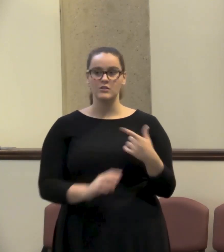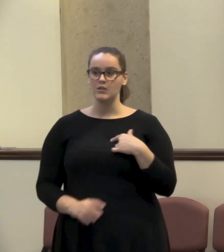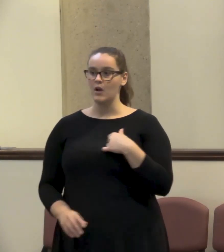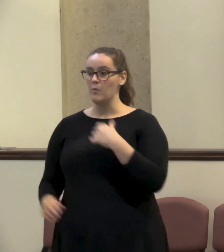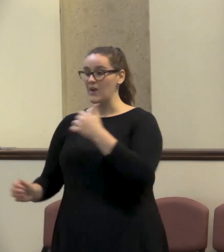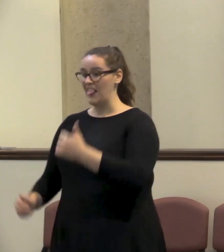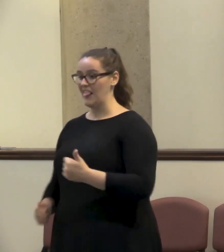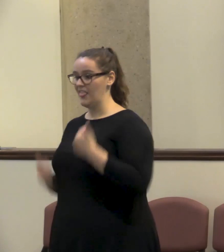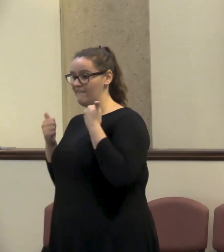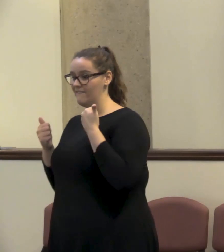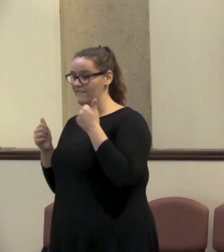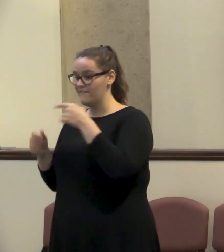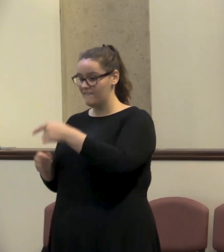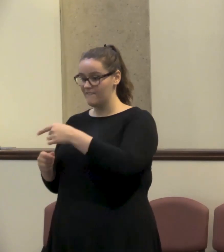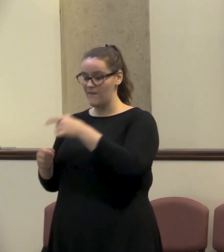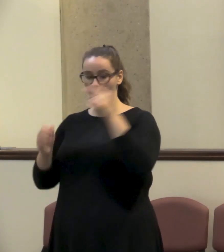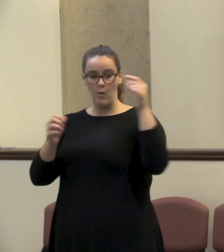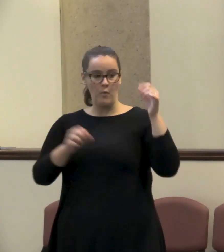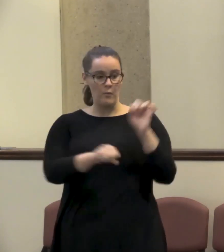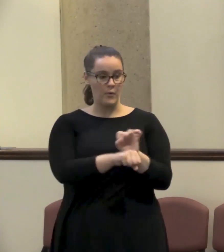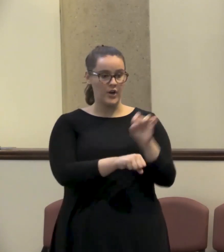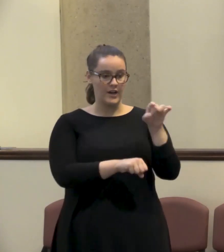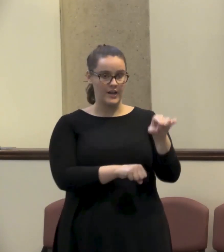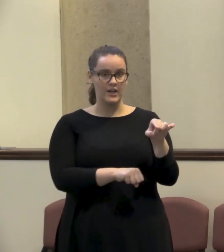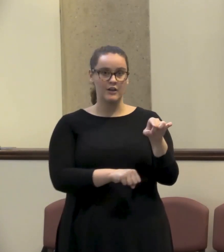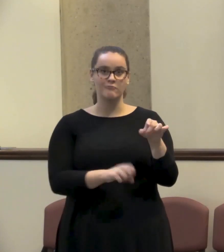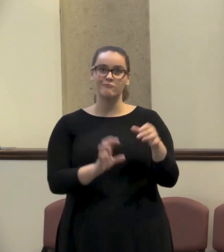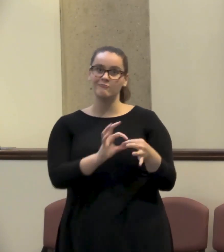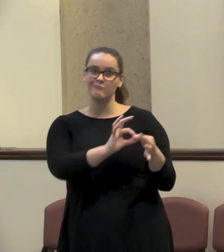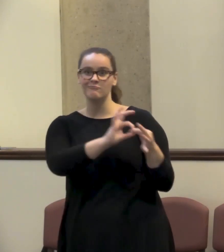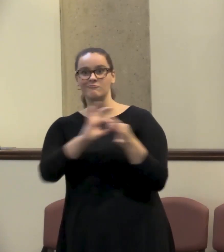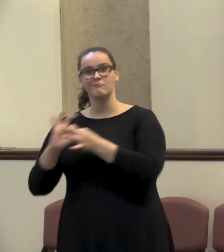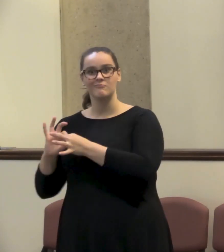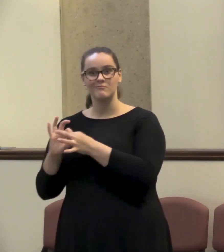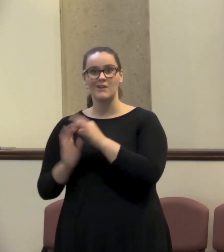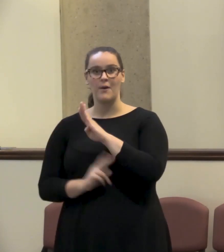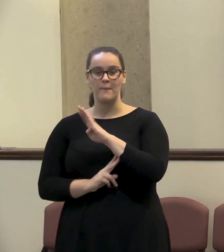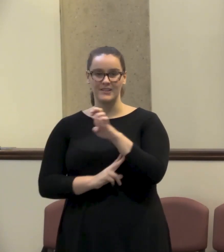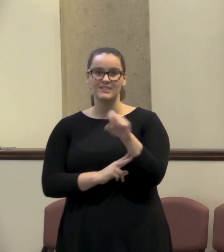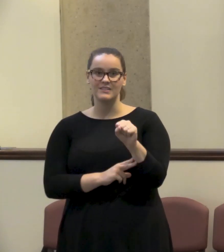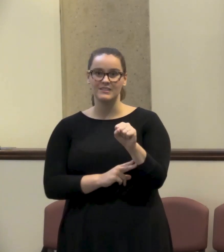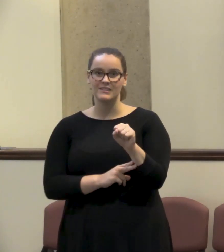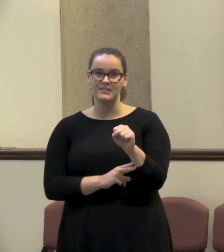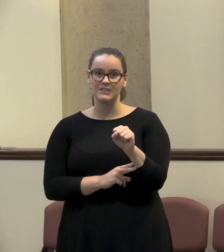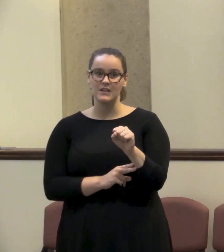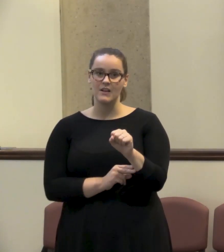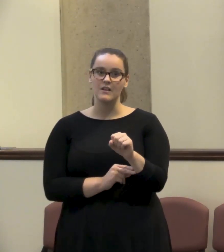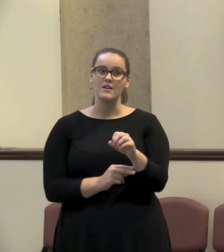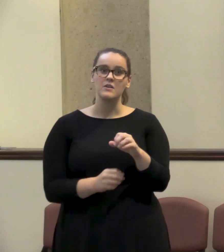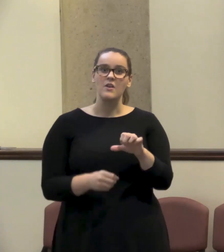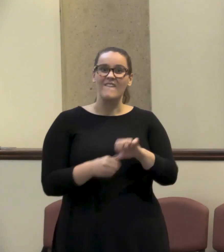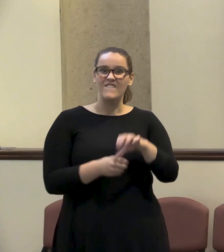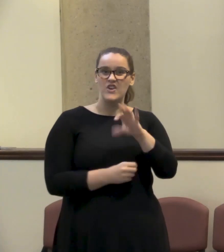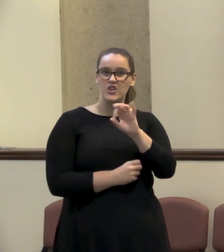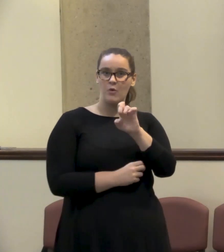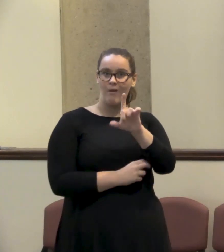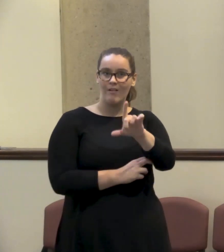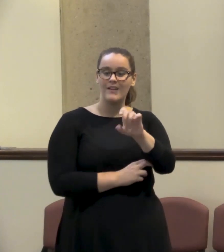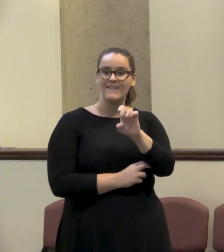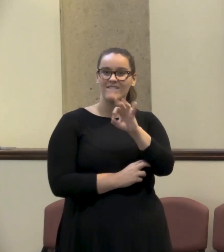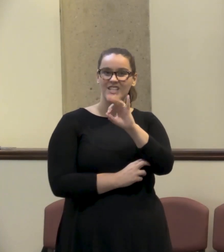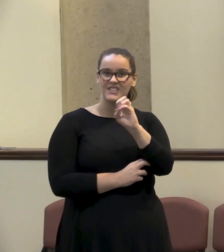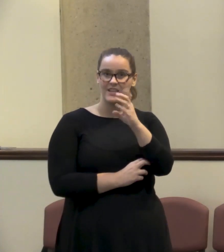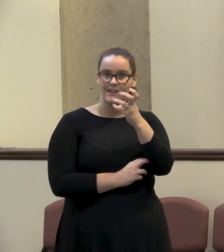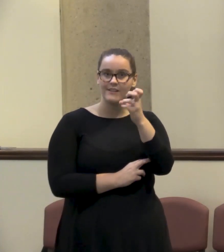they work. And at the time, we were looking at the most efficient buses that you could have. Today, they make electric buses